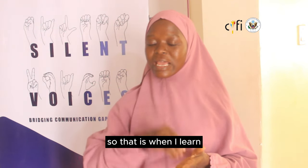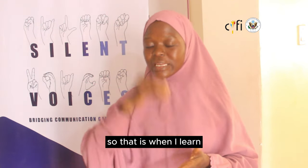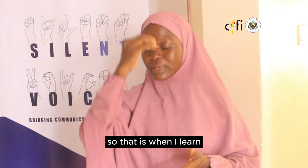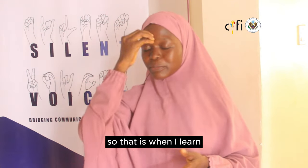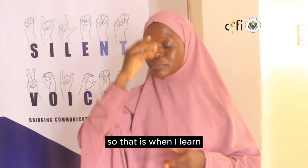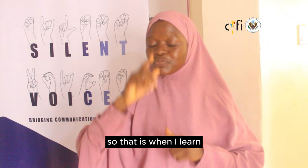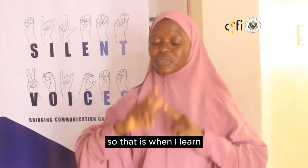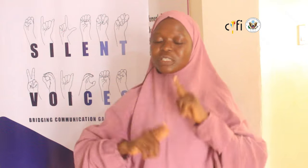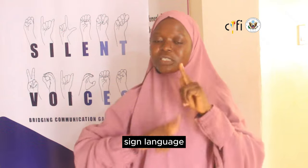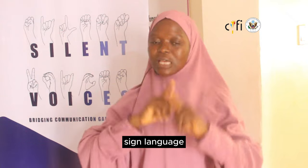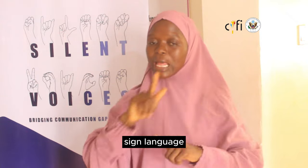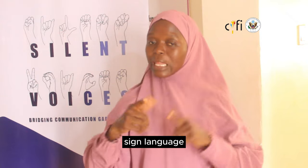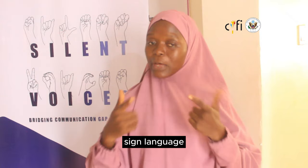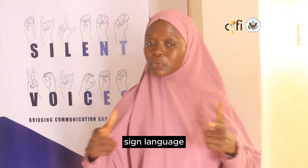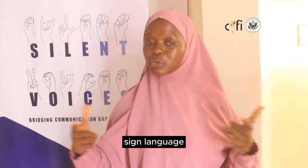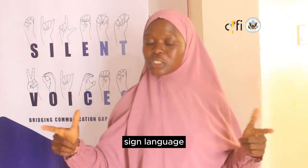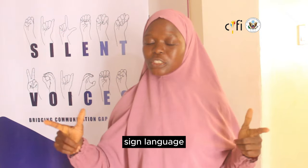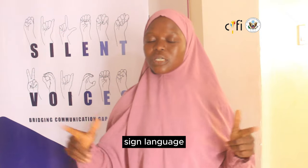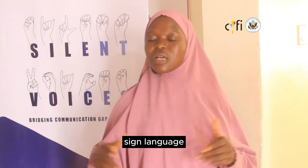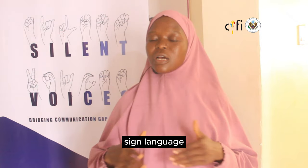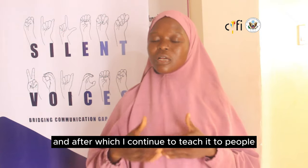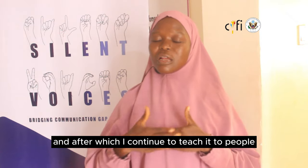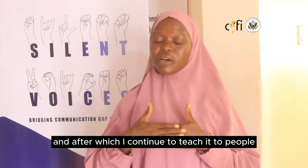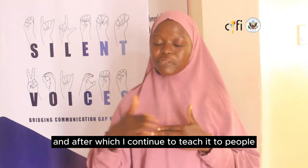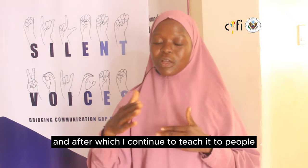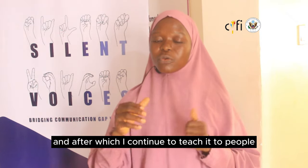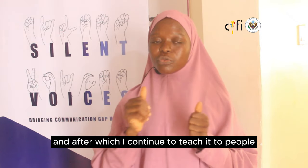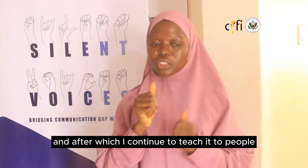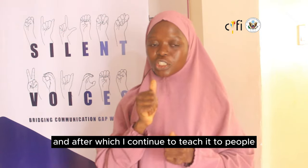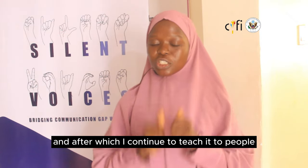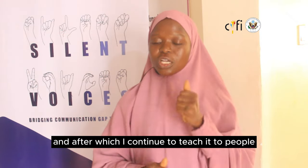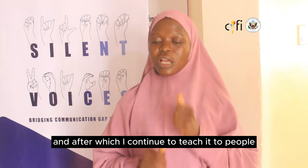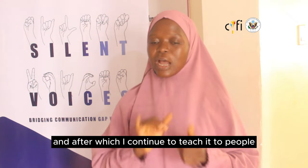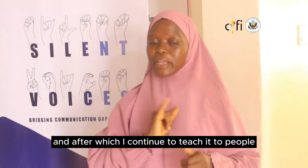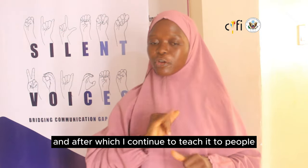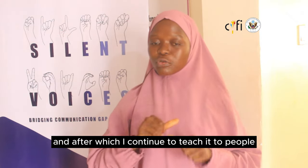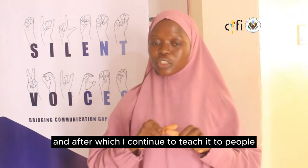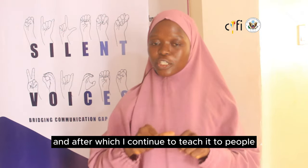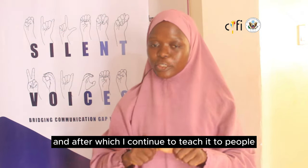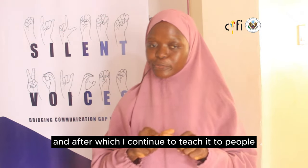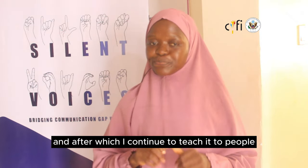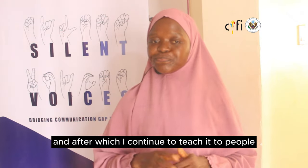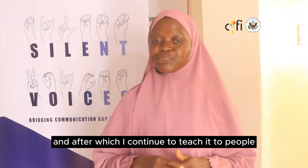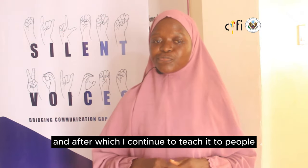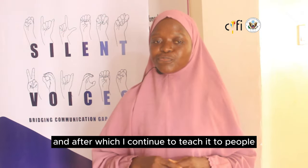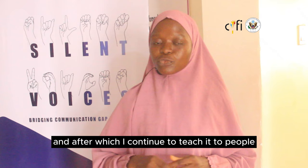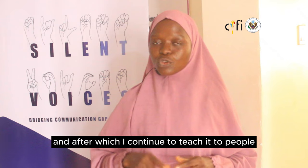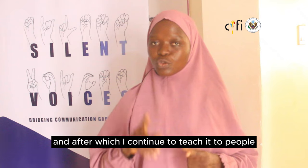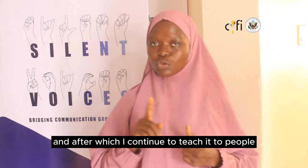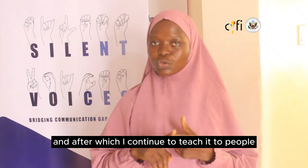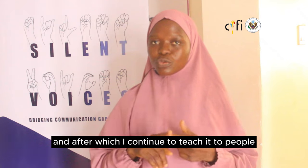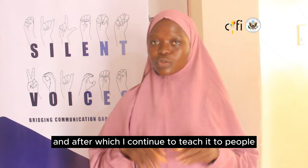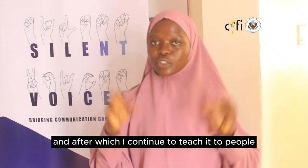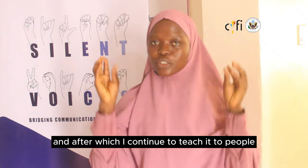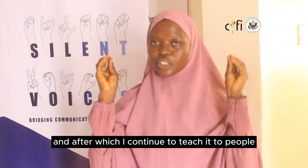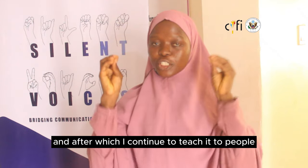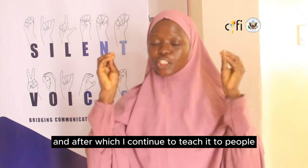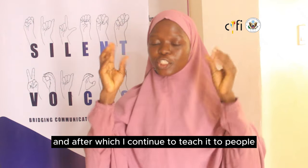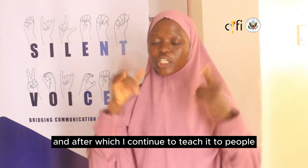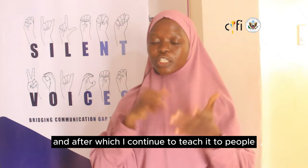learned sign language. And after which I continue to teach it